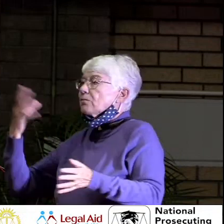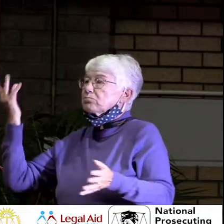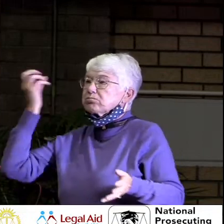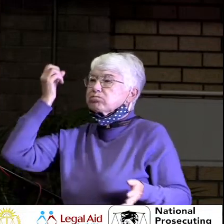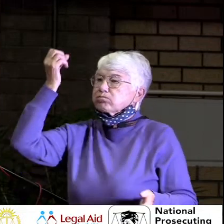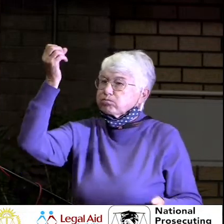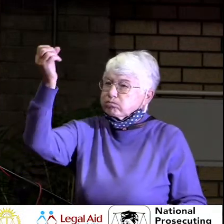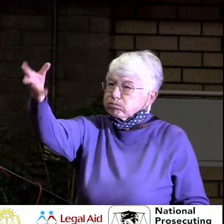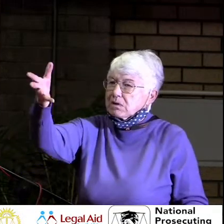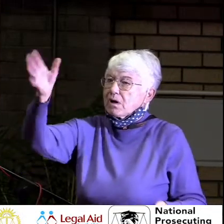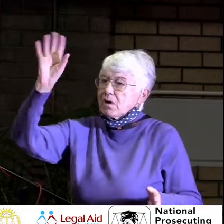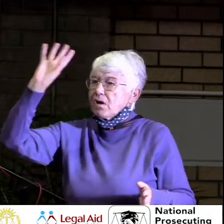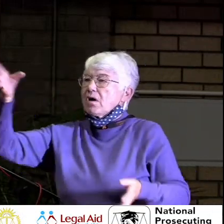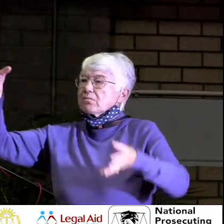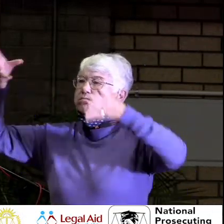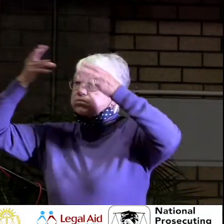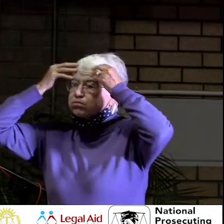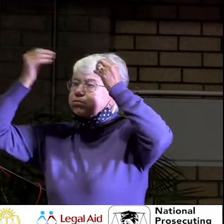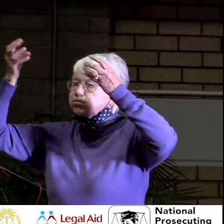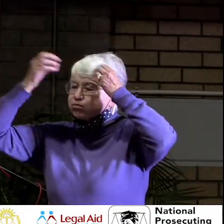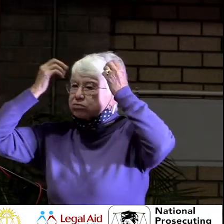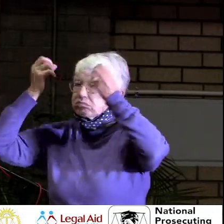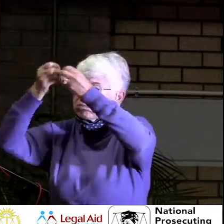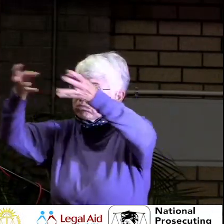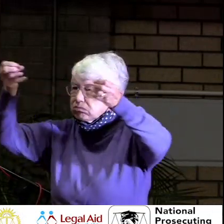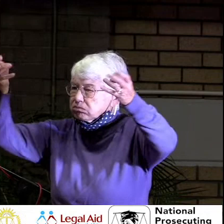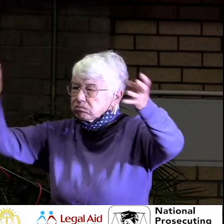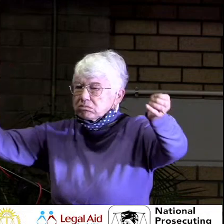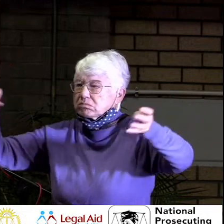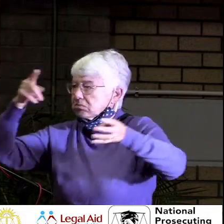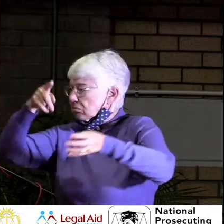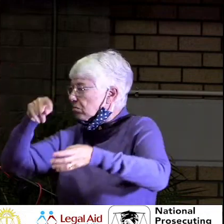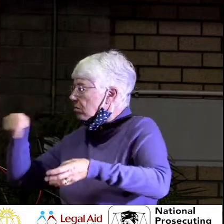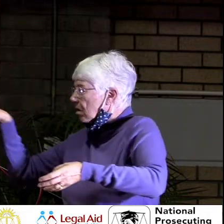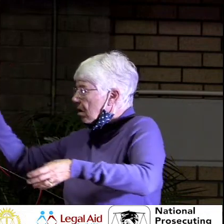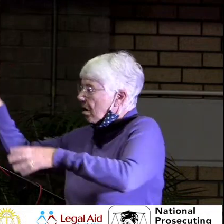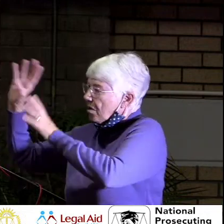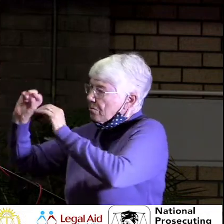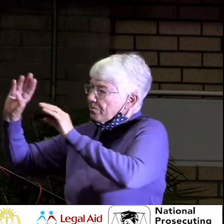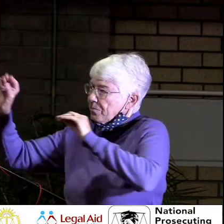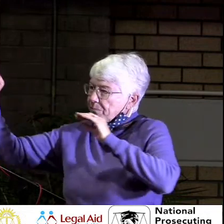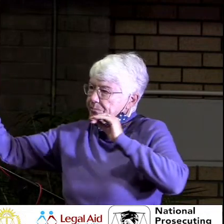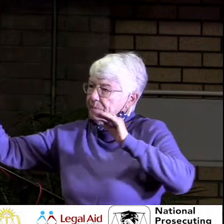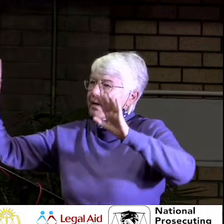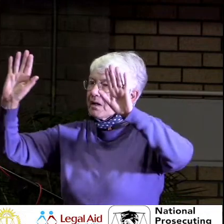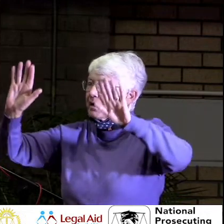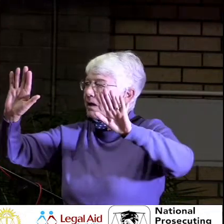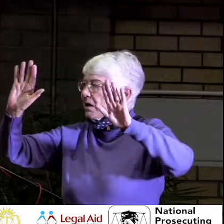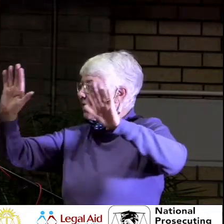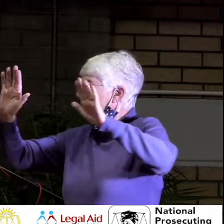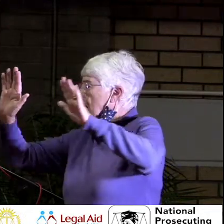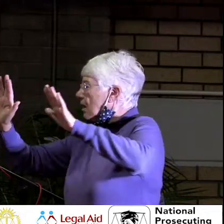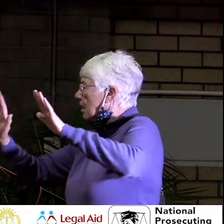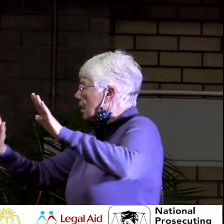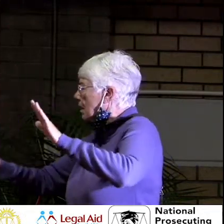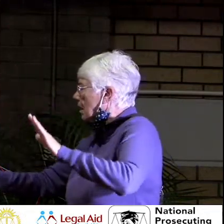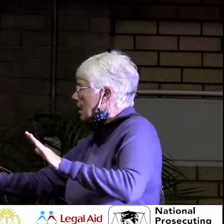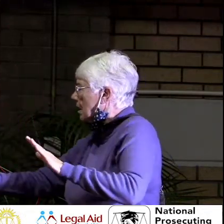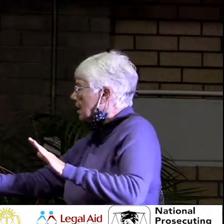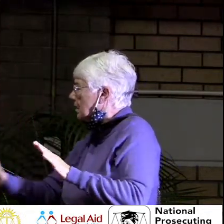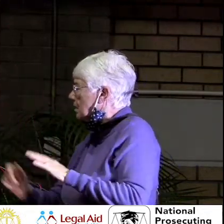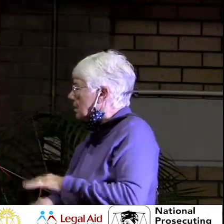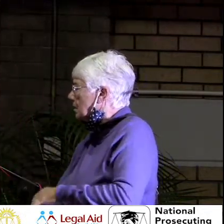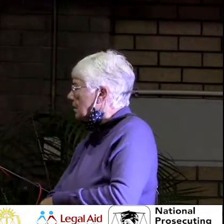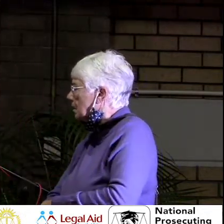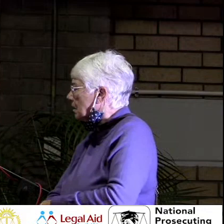from you. So DM and DG, if you are in agreement, we just ask the